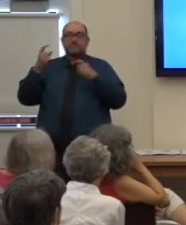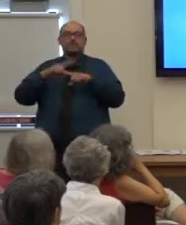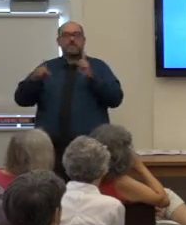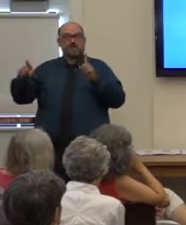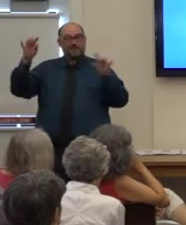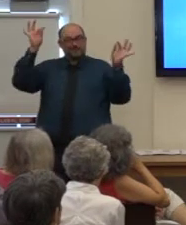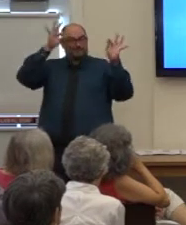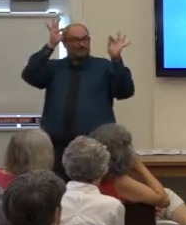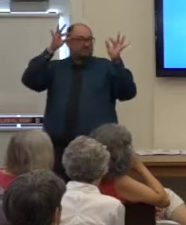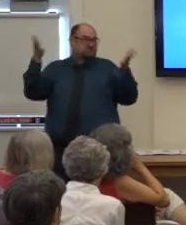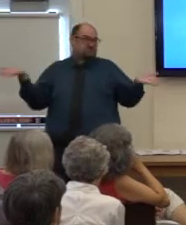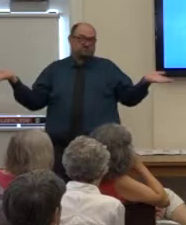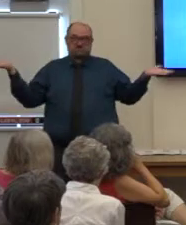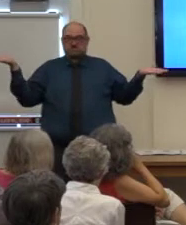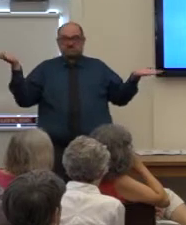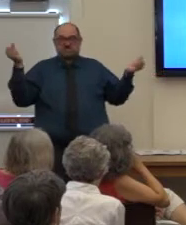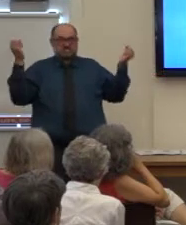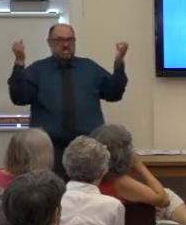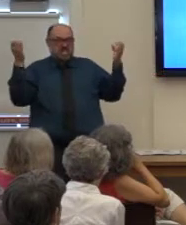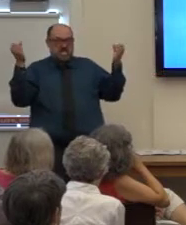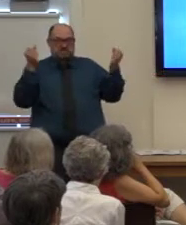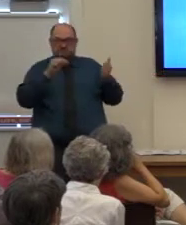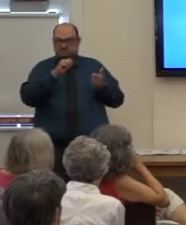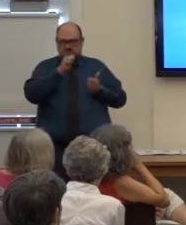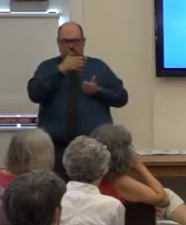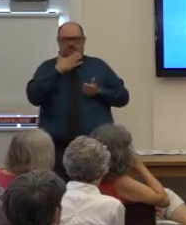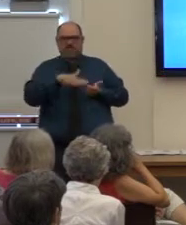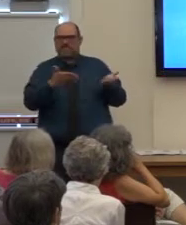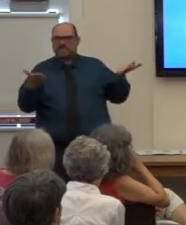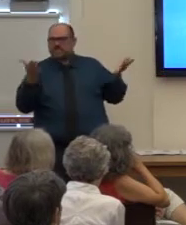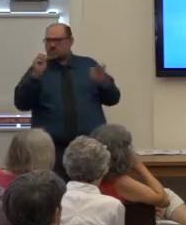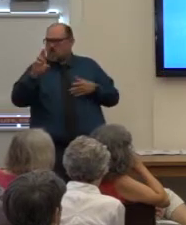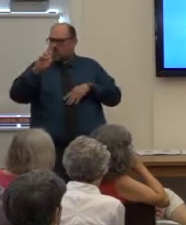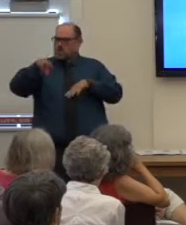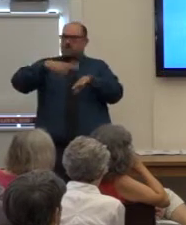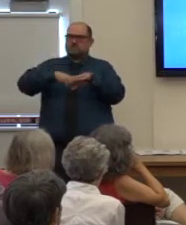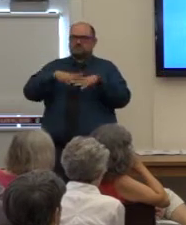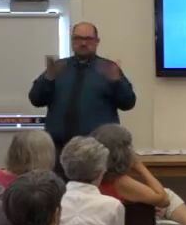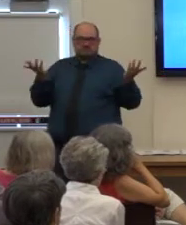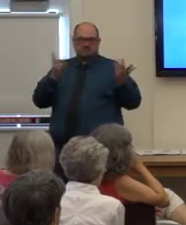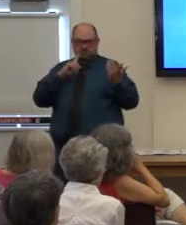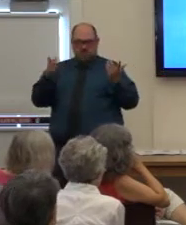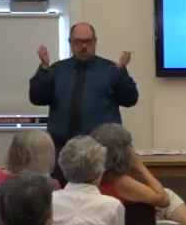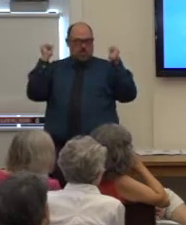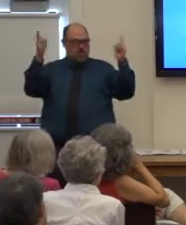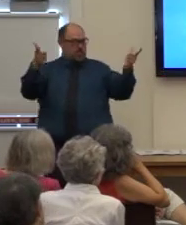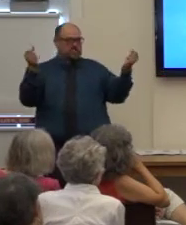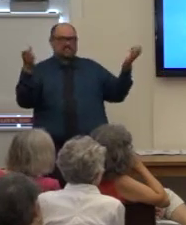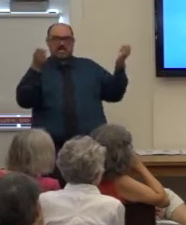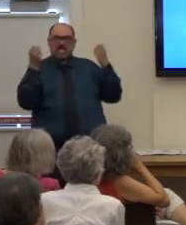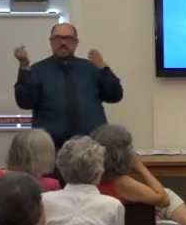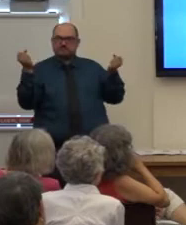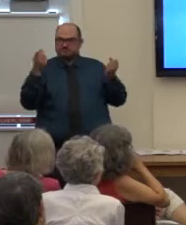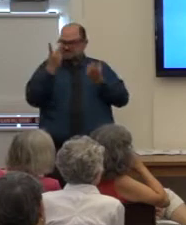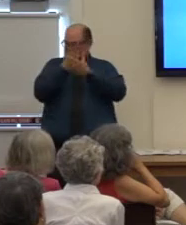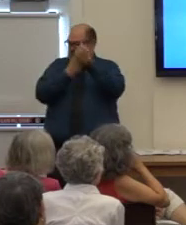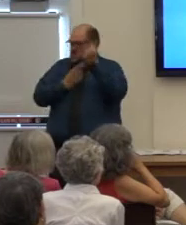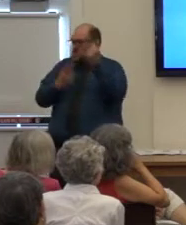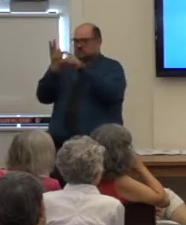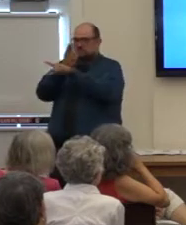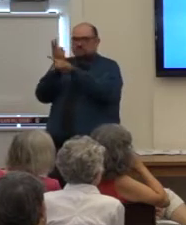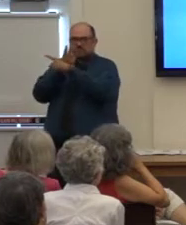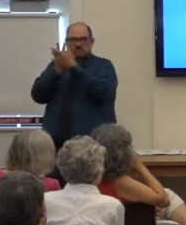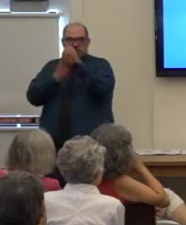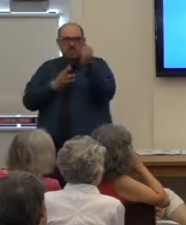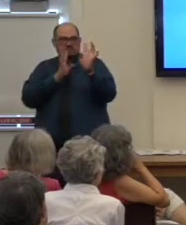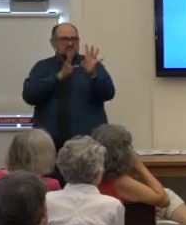that it wasn't normal to be bilingual in spoken and sign languages, to